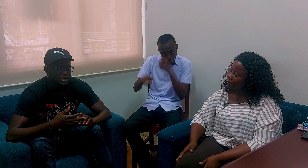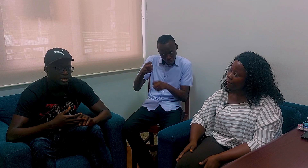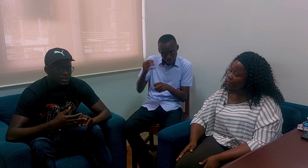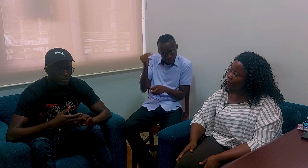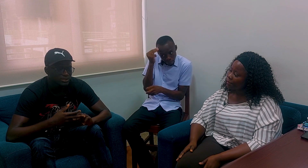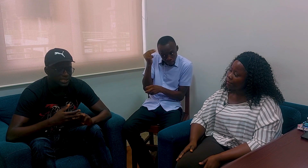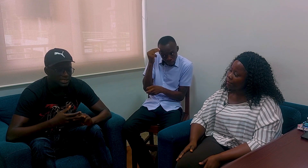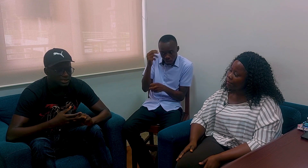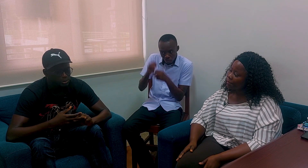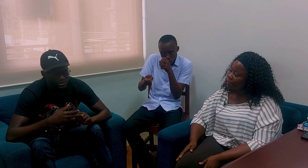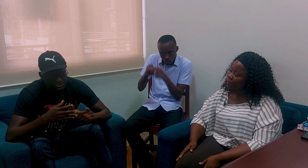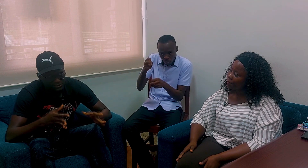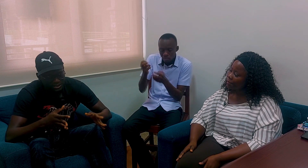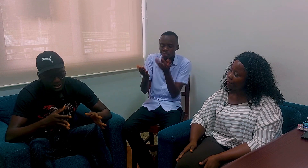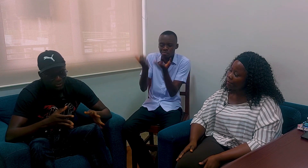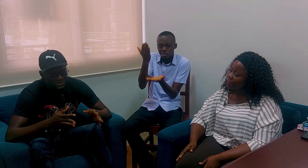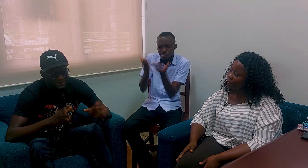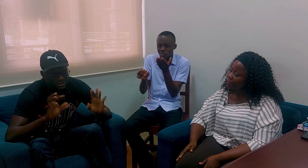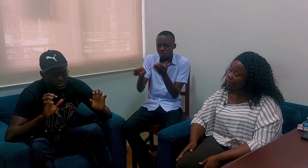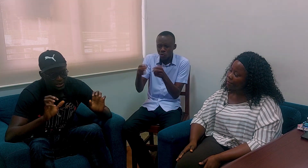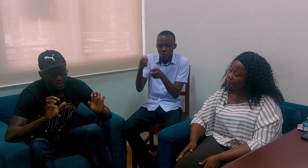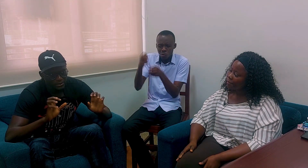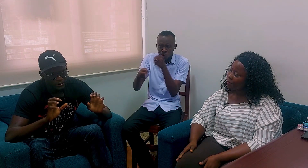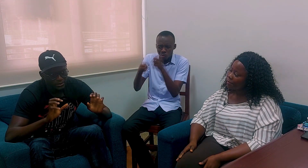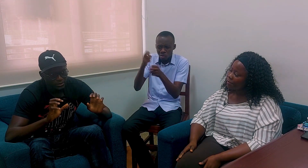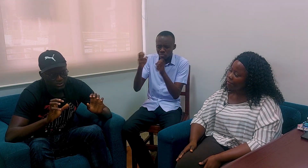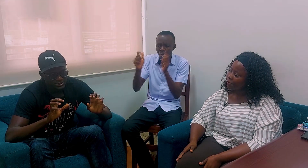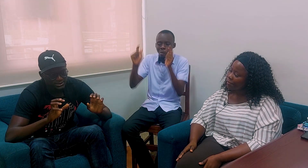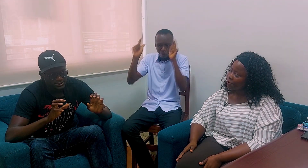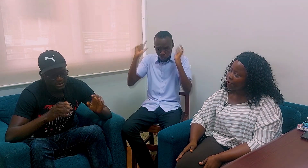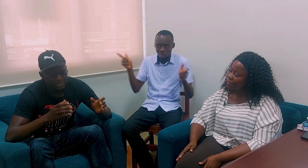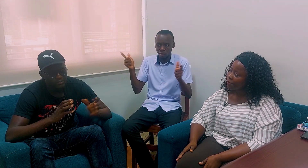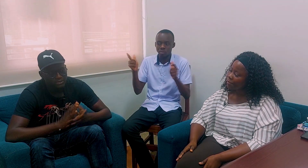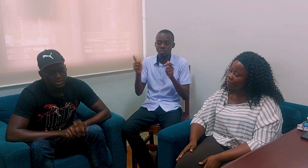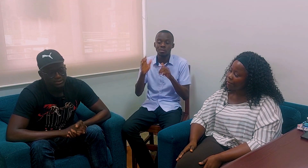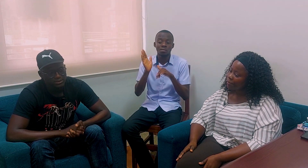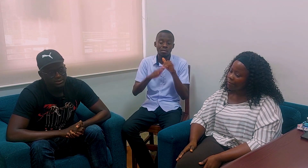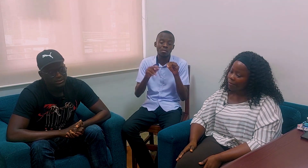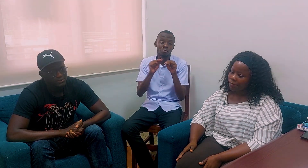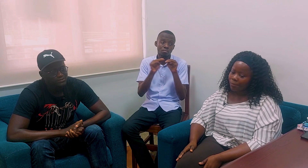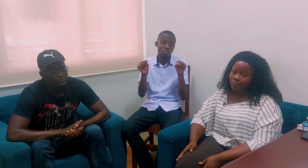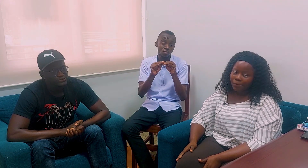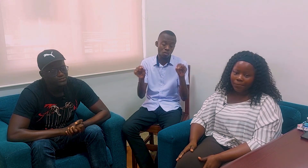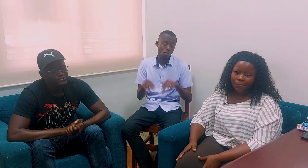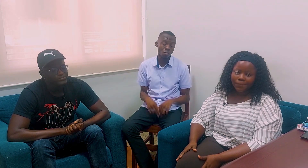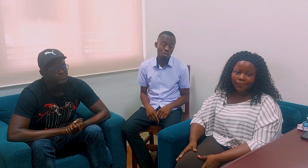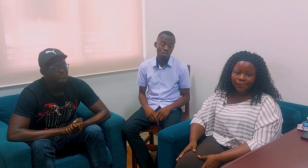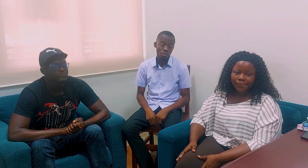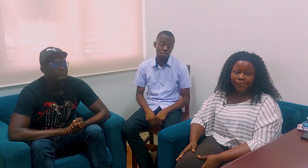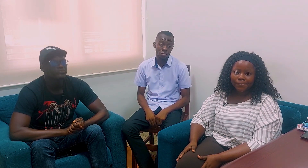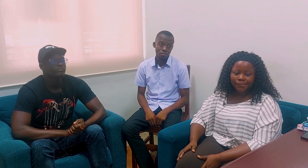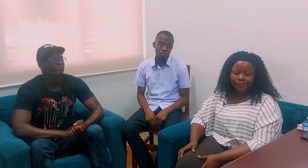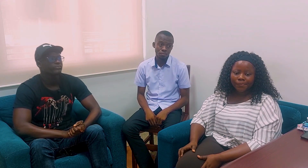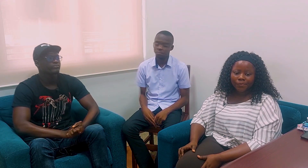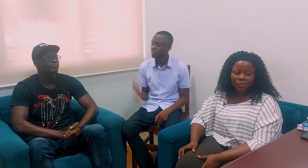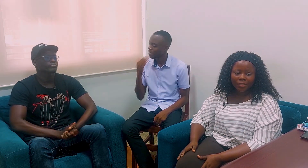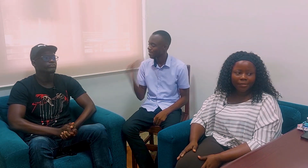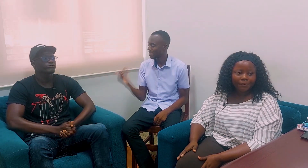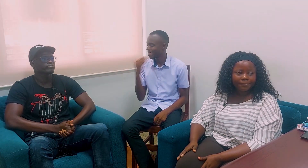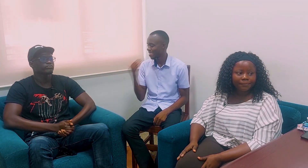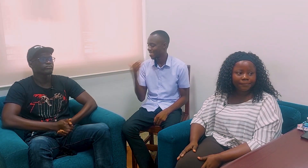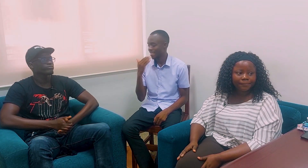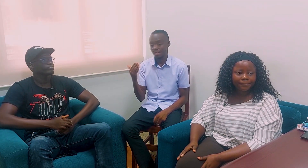say, your challenge is more severe than what is typical. That should be it. Okay, thank you so much.